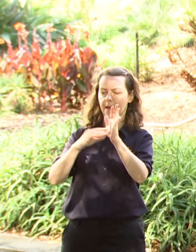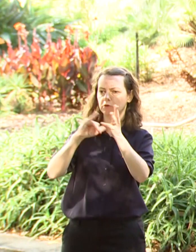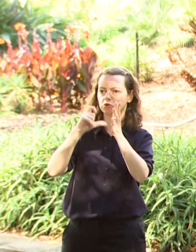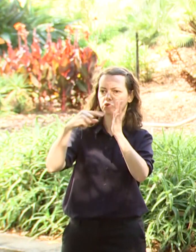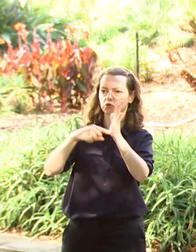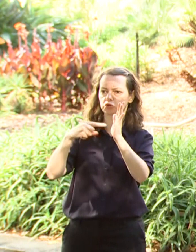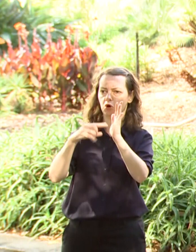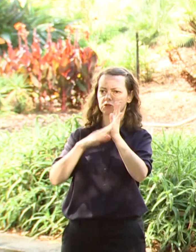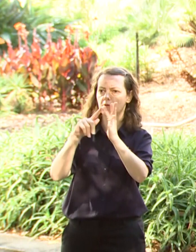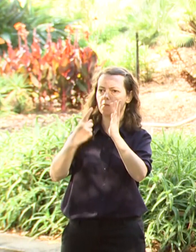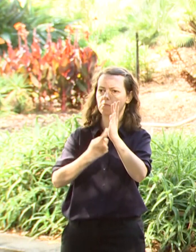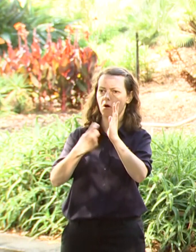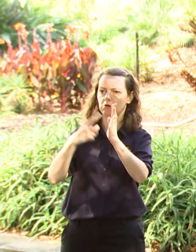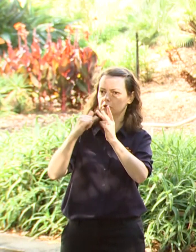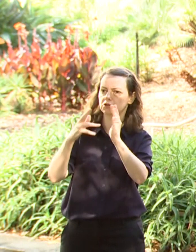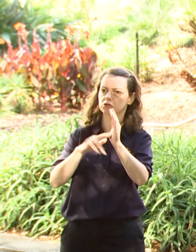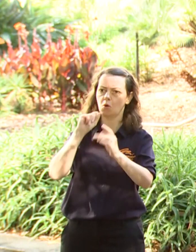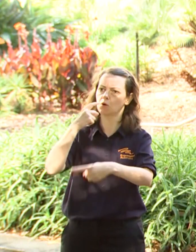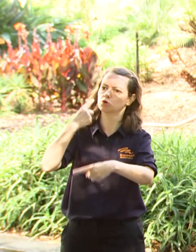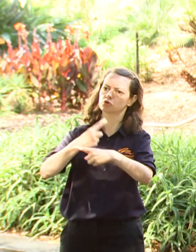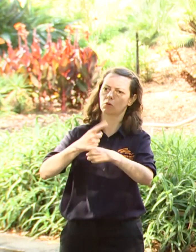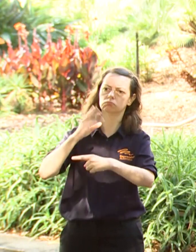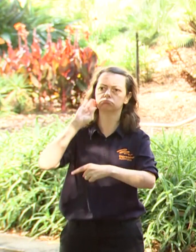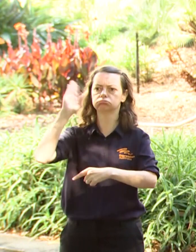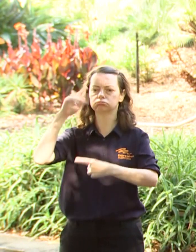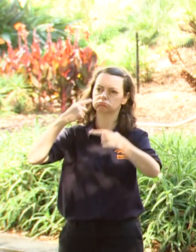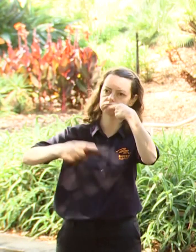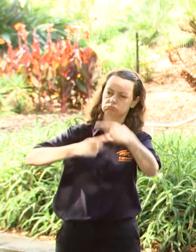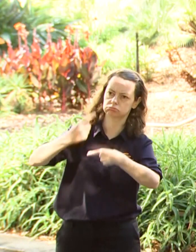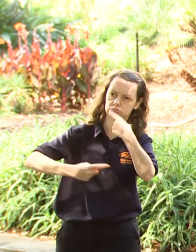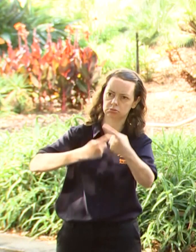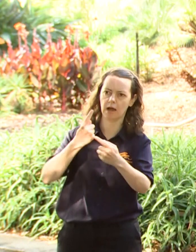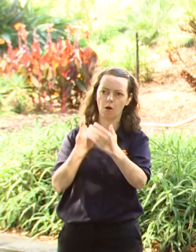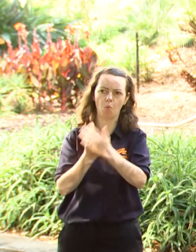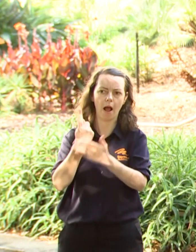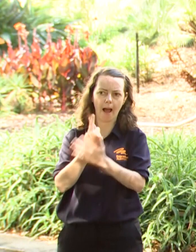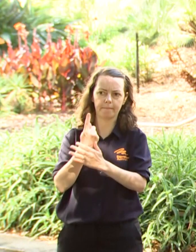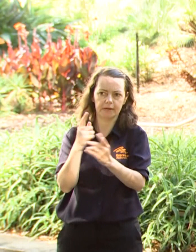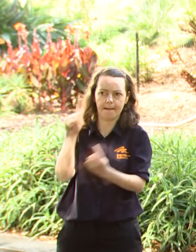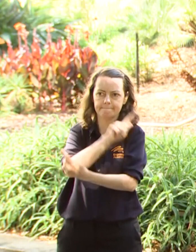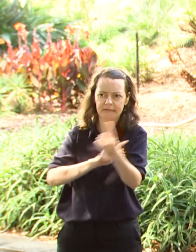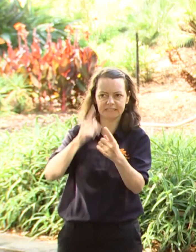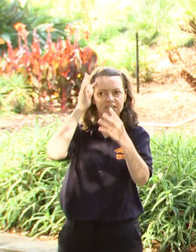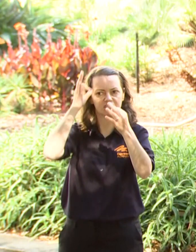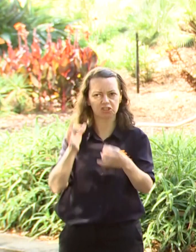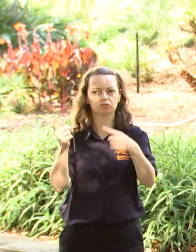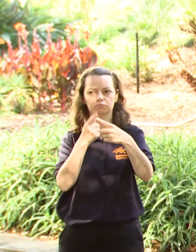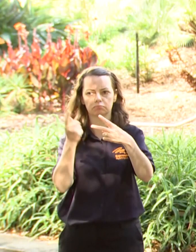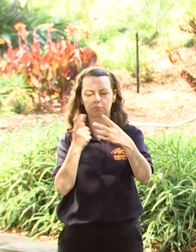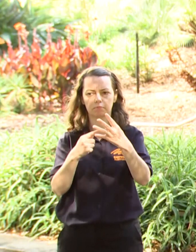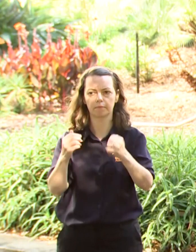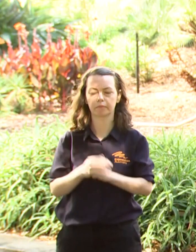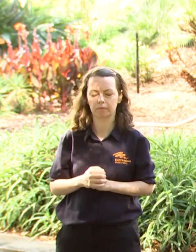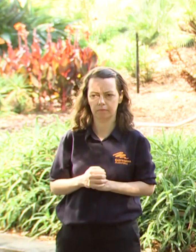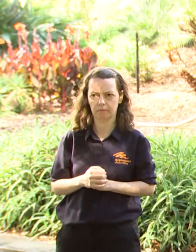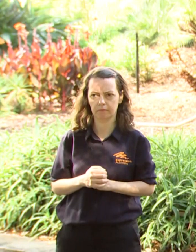And I thought it was important to give you the numbers of the day and to make it clear to you that I'm very confident that the positive plan to keep this UK